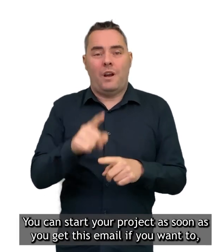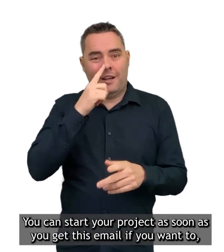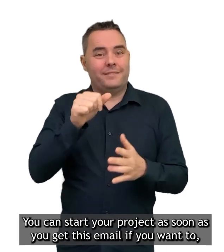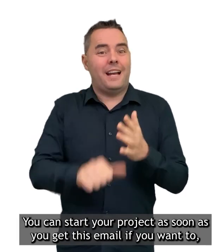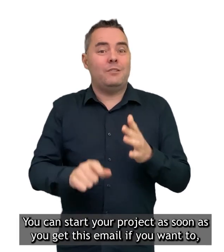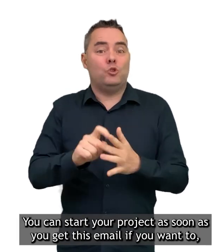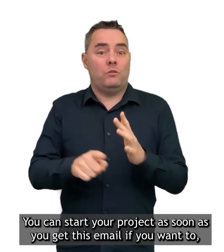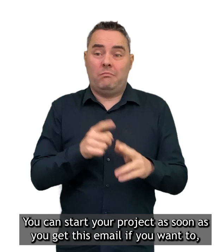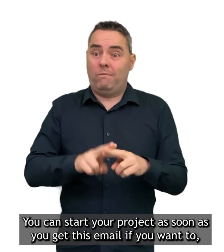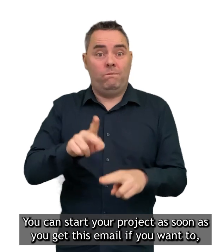to.